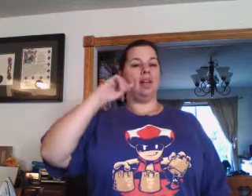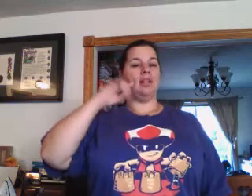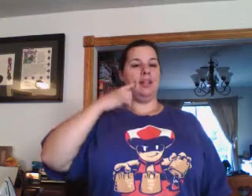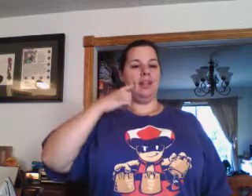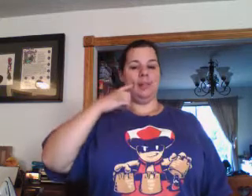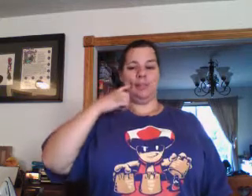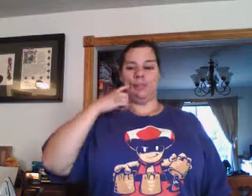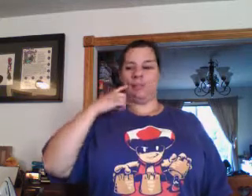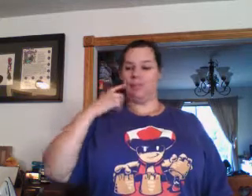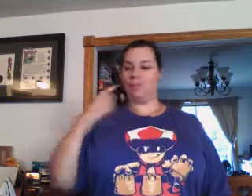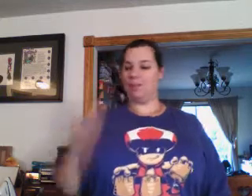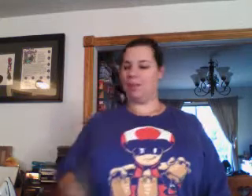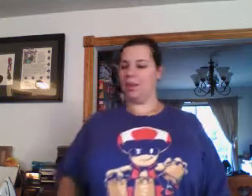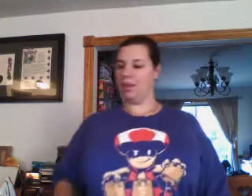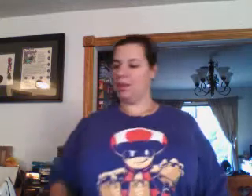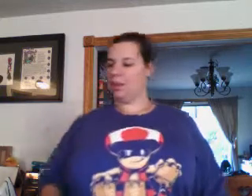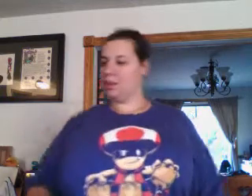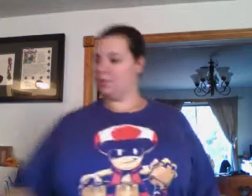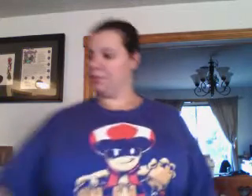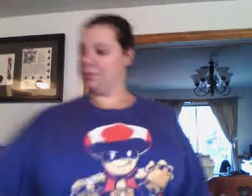Candy.